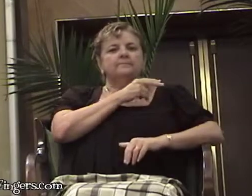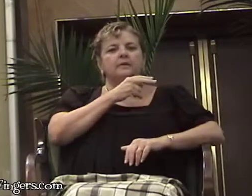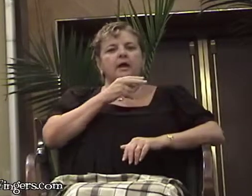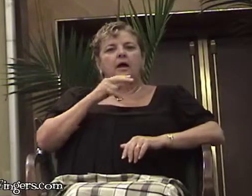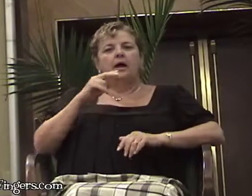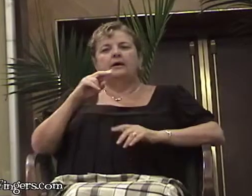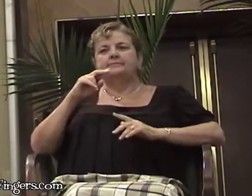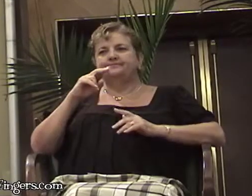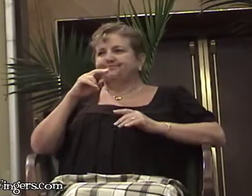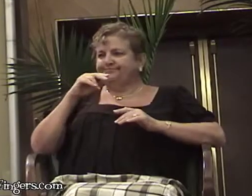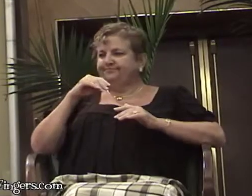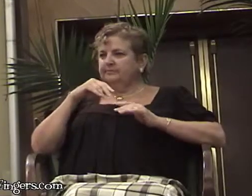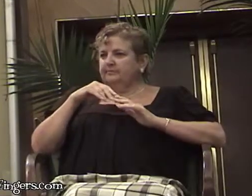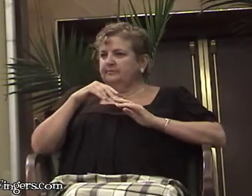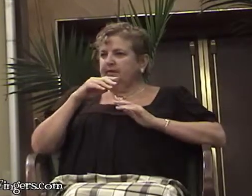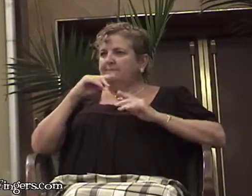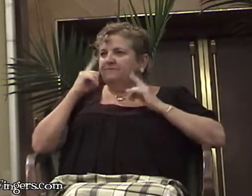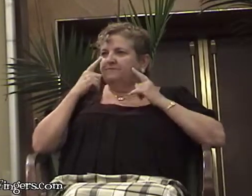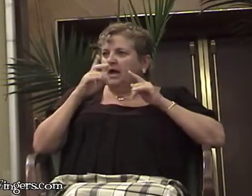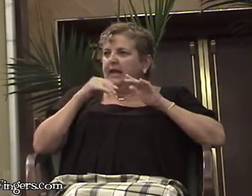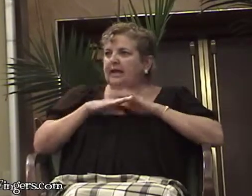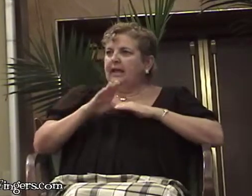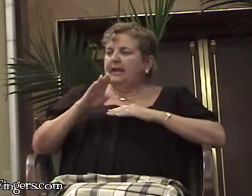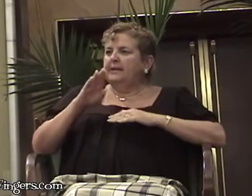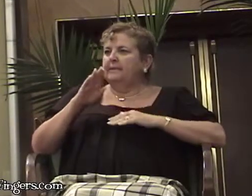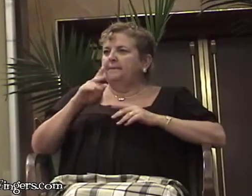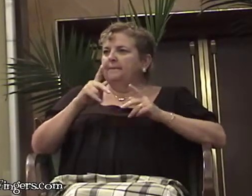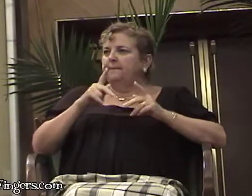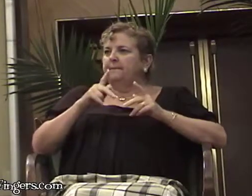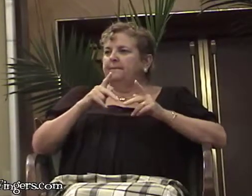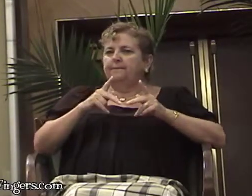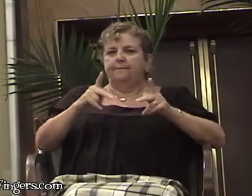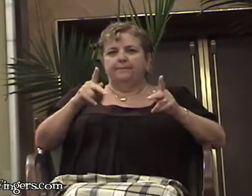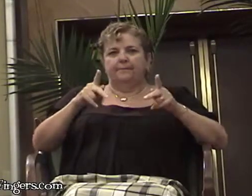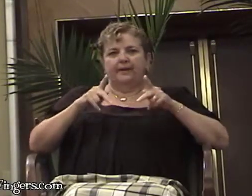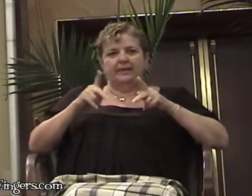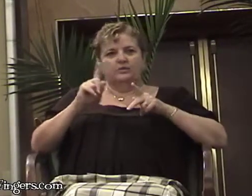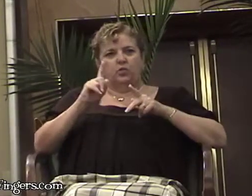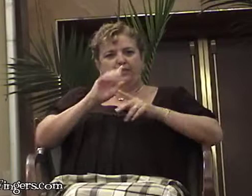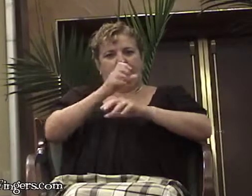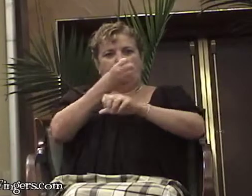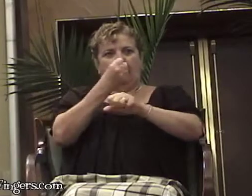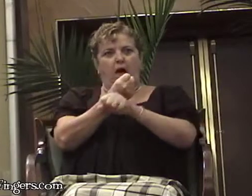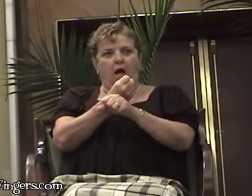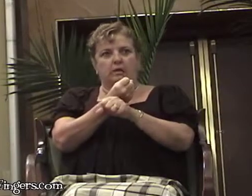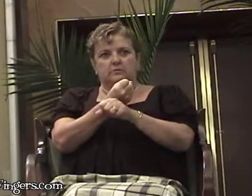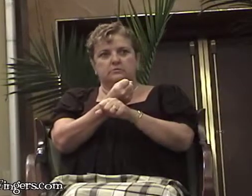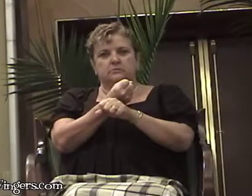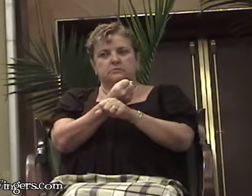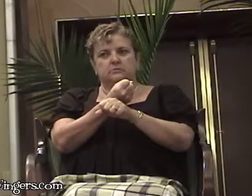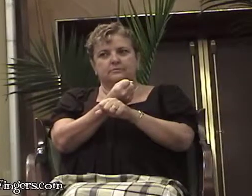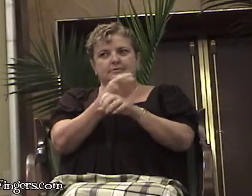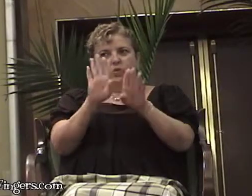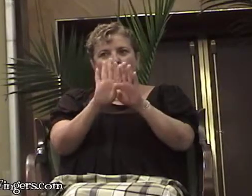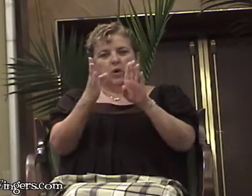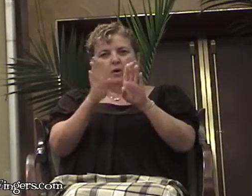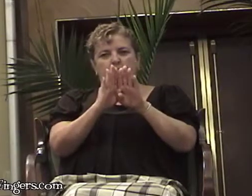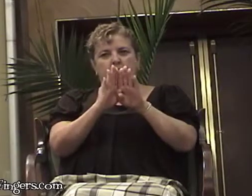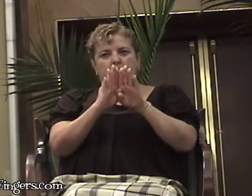I'm finally in a place that has handles on both sides of the door, and the arrogance creeps back in. So I probably got about 8 to 10 weeks in